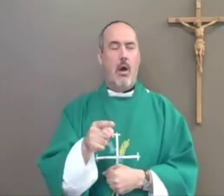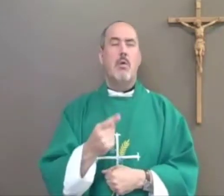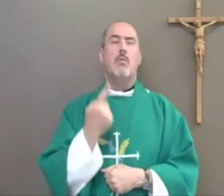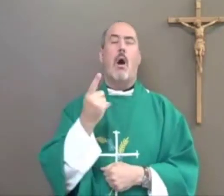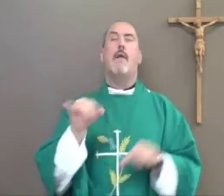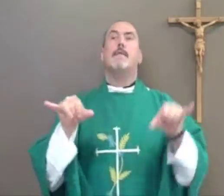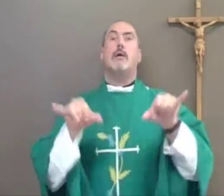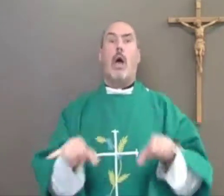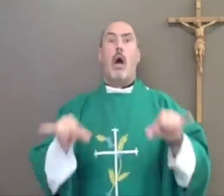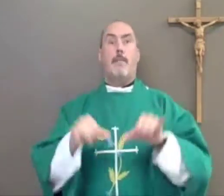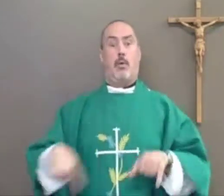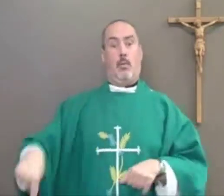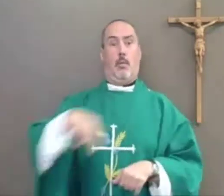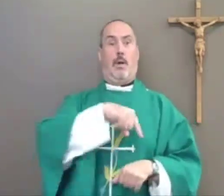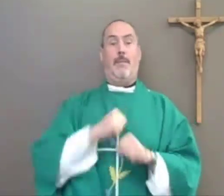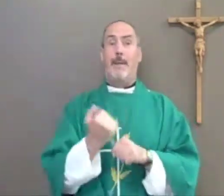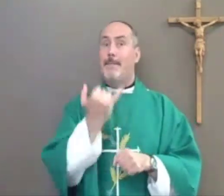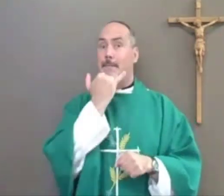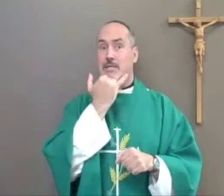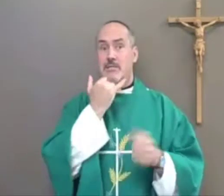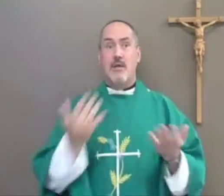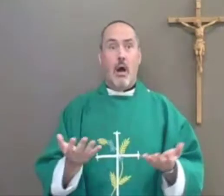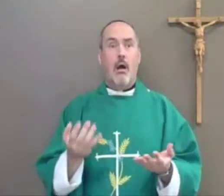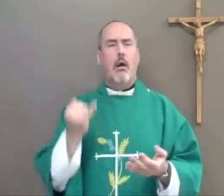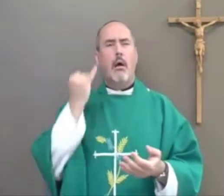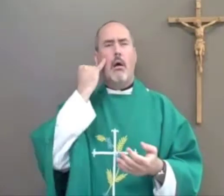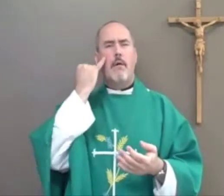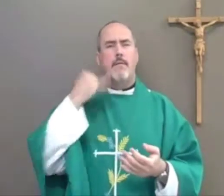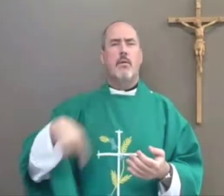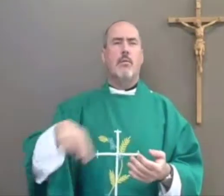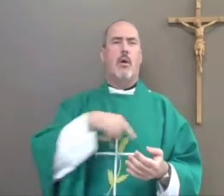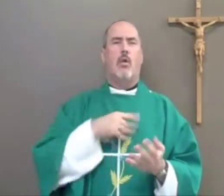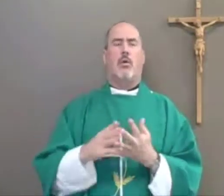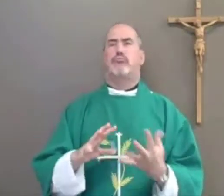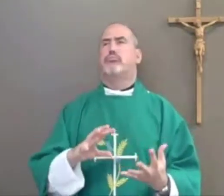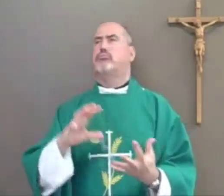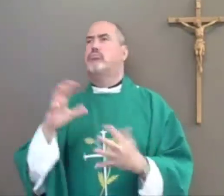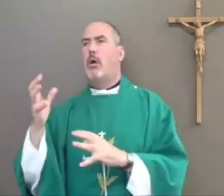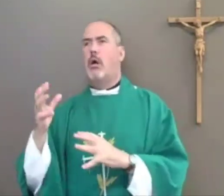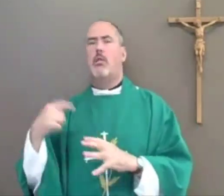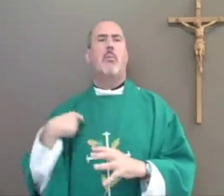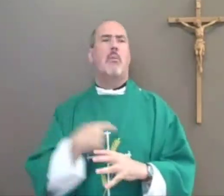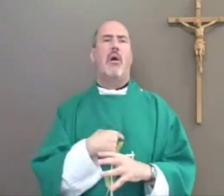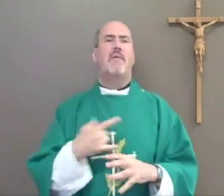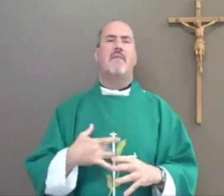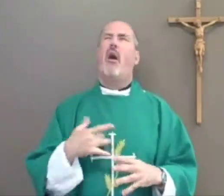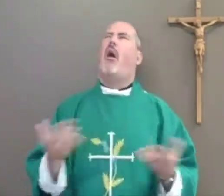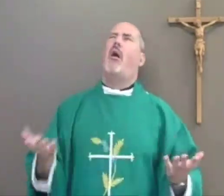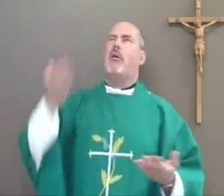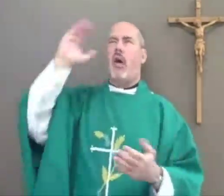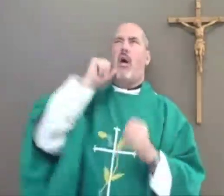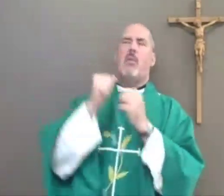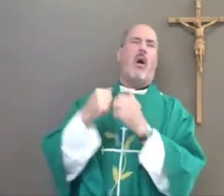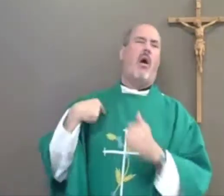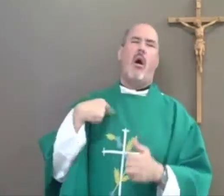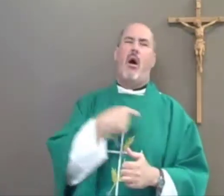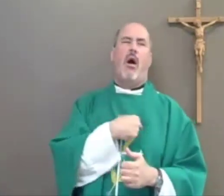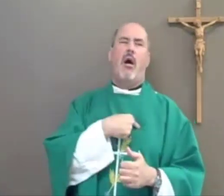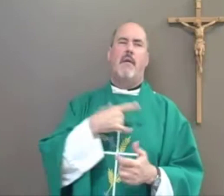and God is there with you. Just like when we make mistakes in our life, if we mess up, we don't want to feel that God